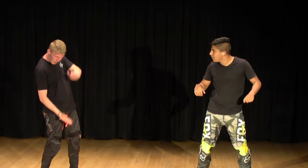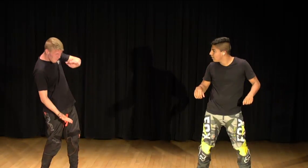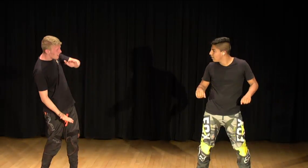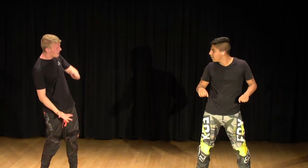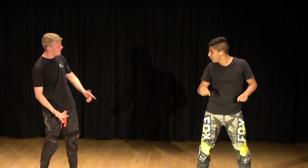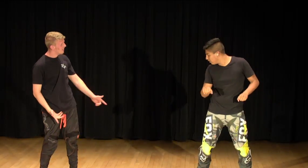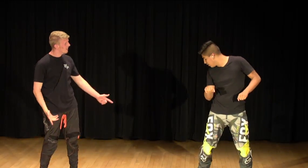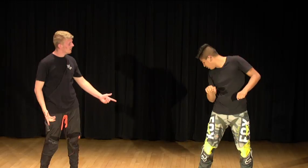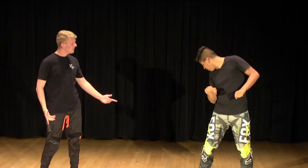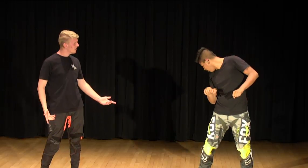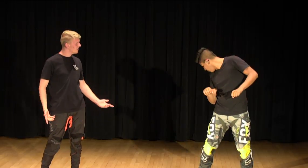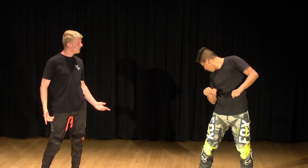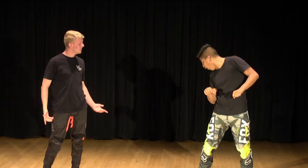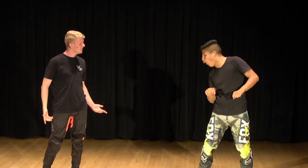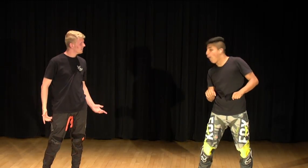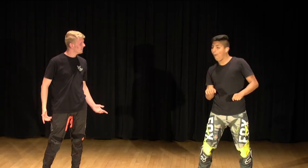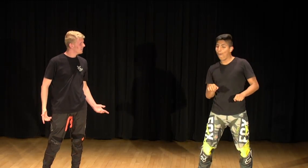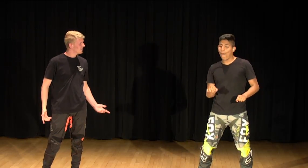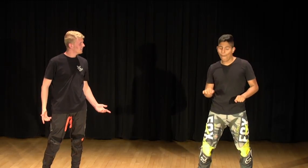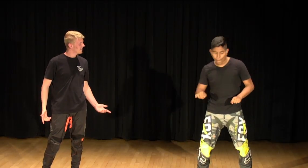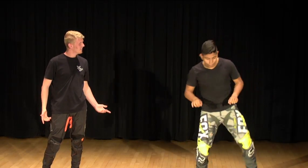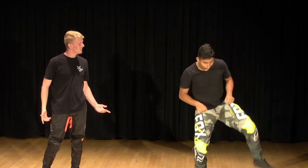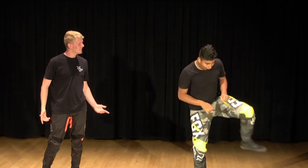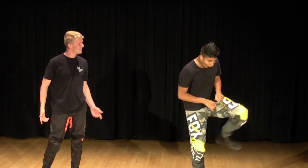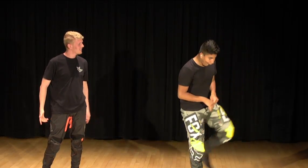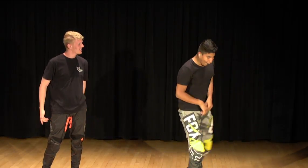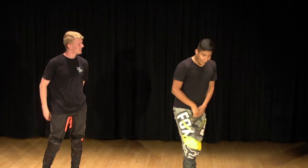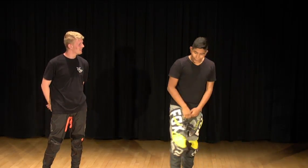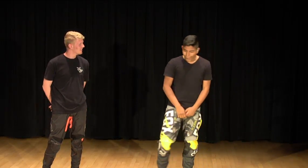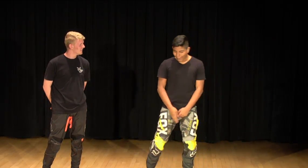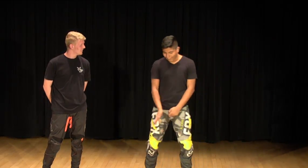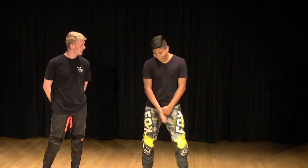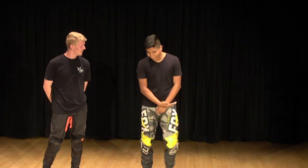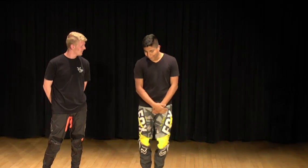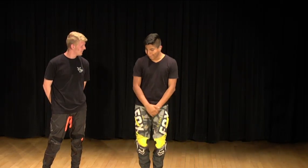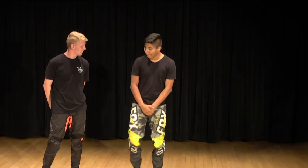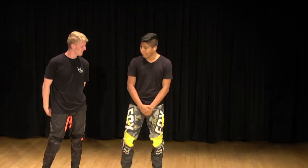You got to give it some gas. Oh.